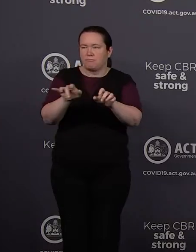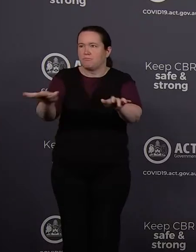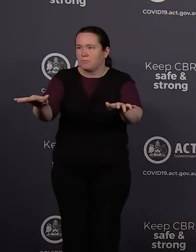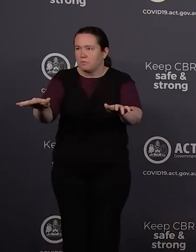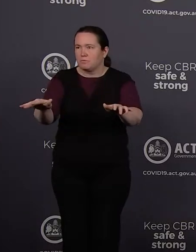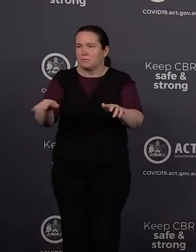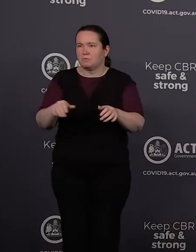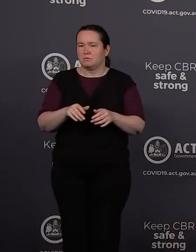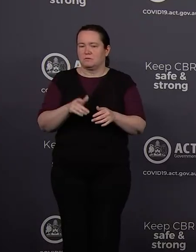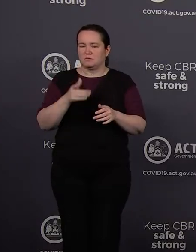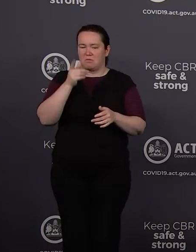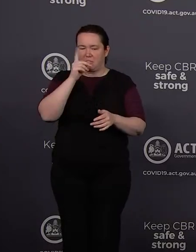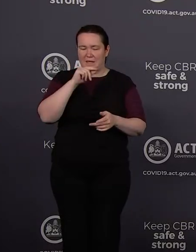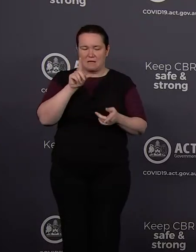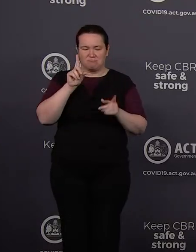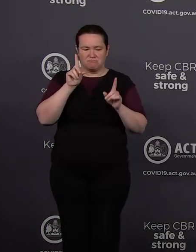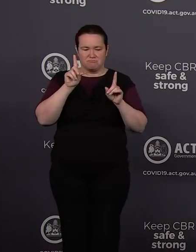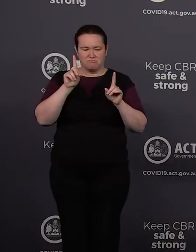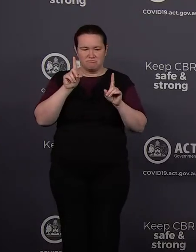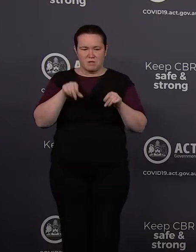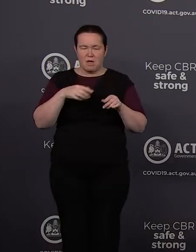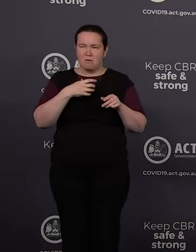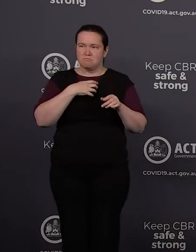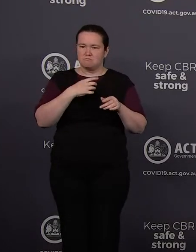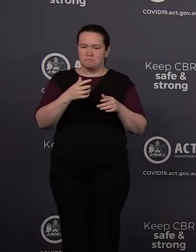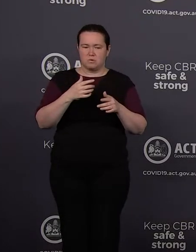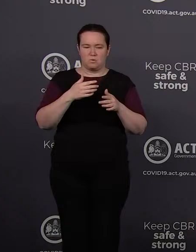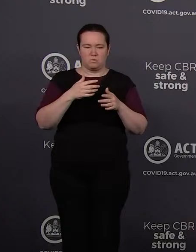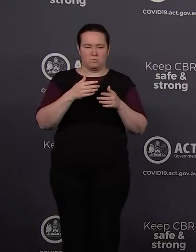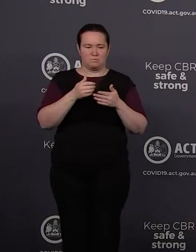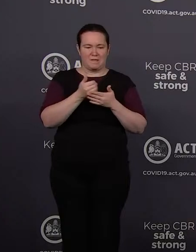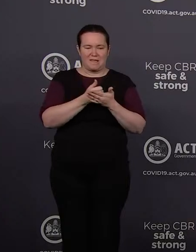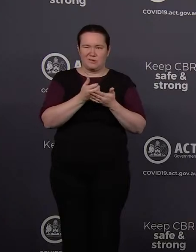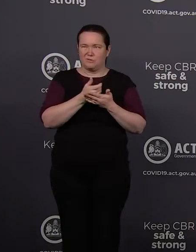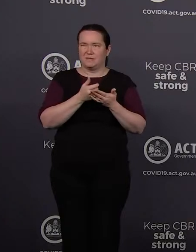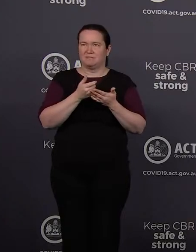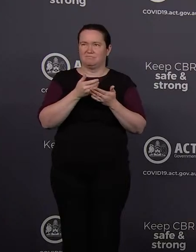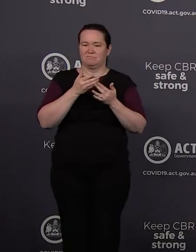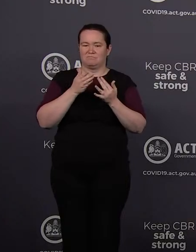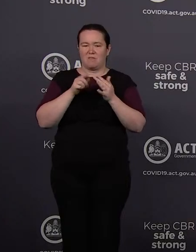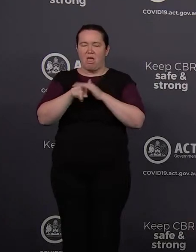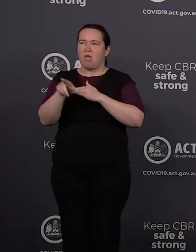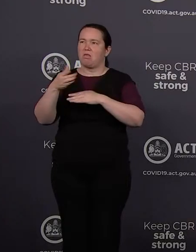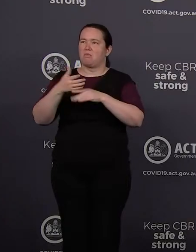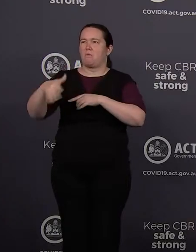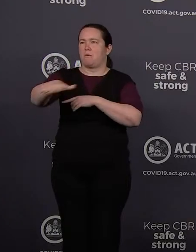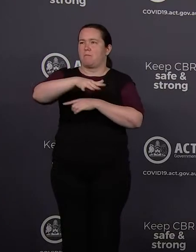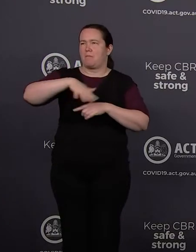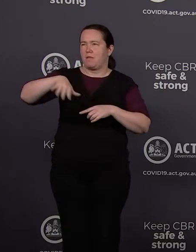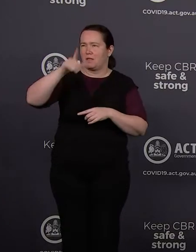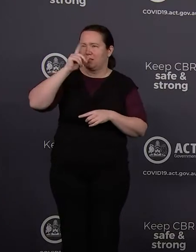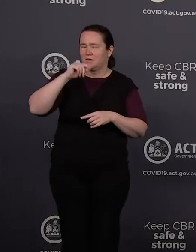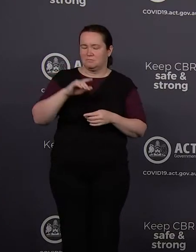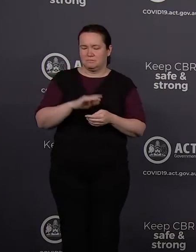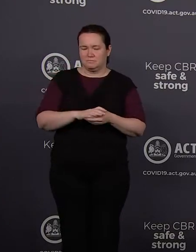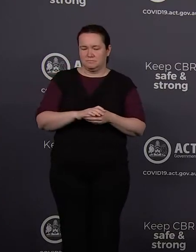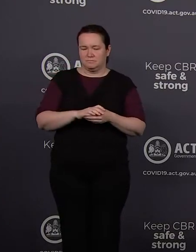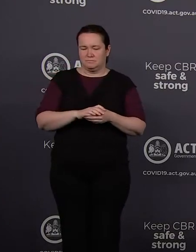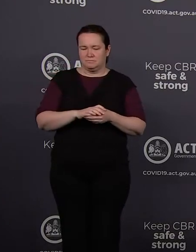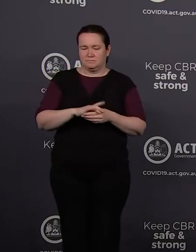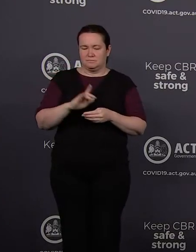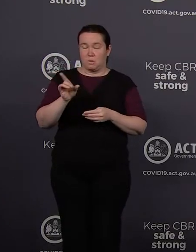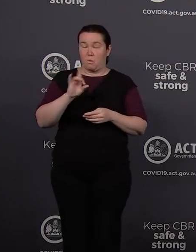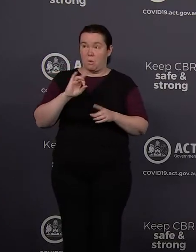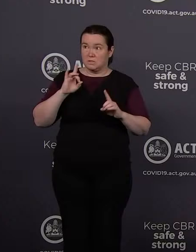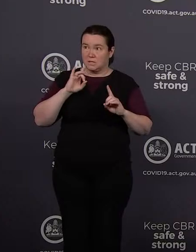increased economic activity, be brought into workplaces and then back into homes. So what's clear, as I've said on a